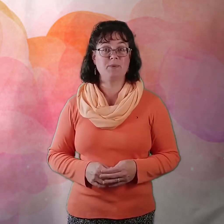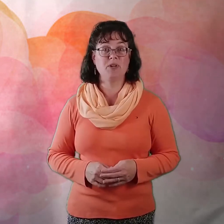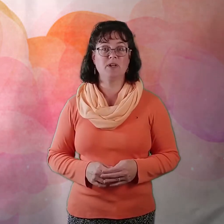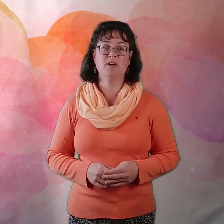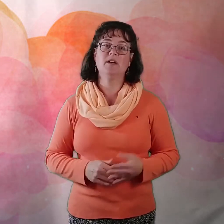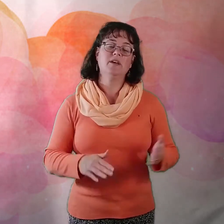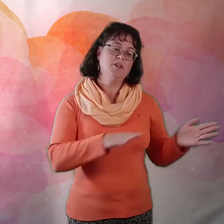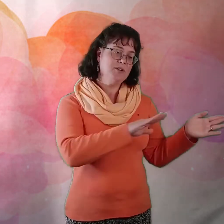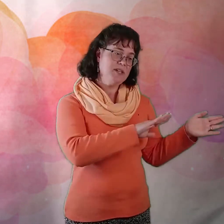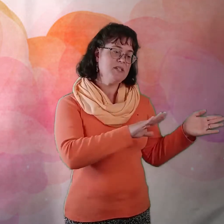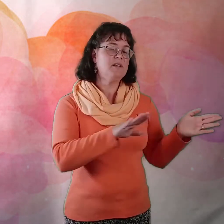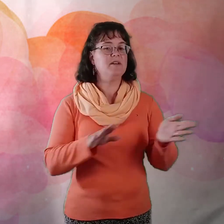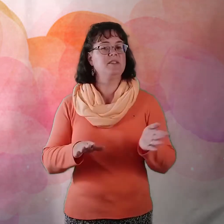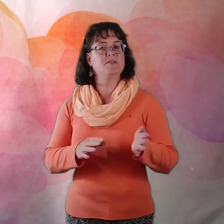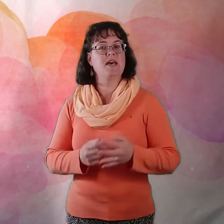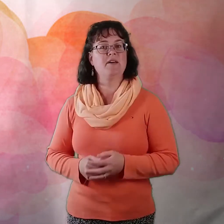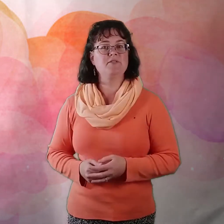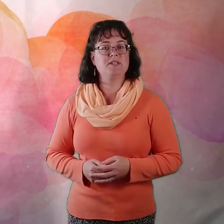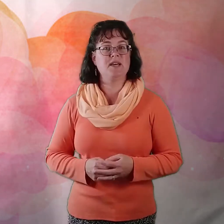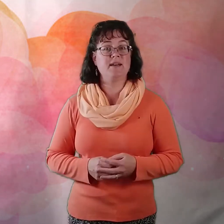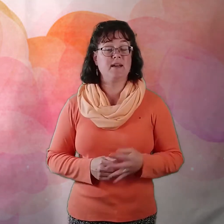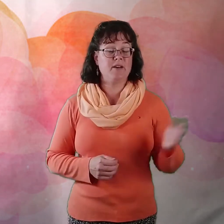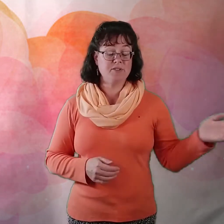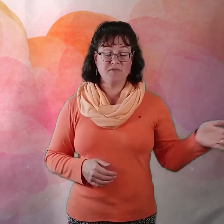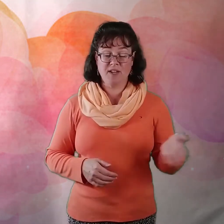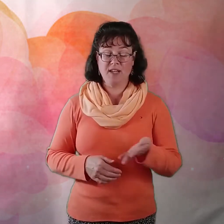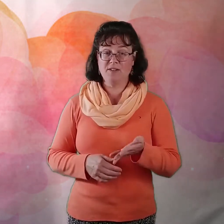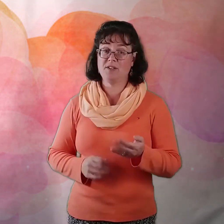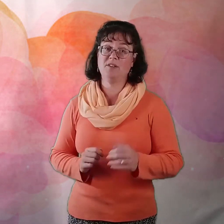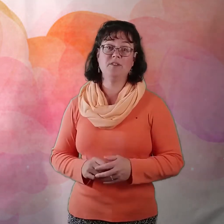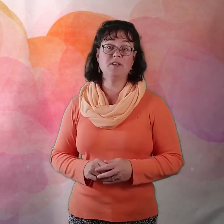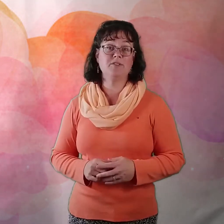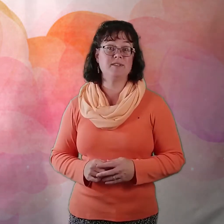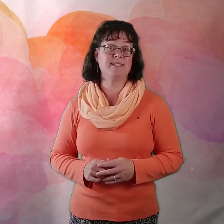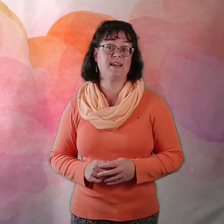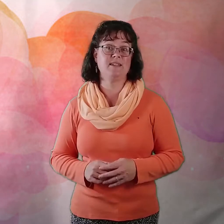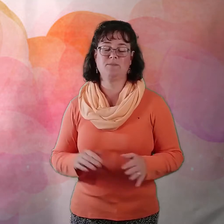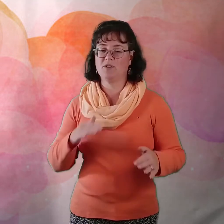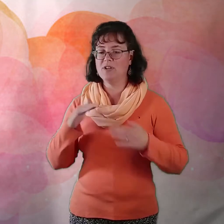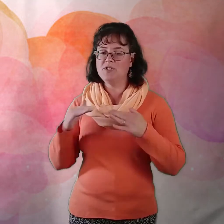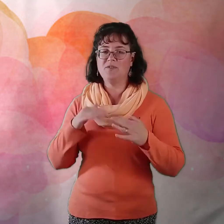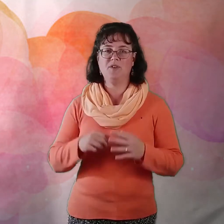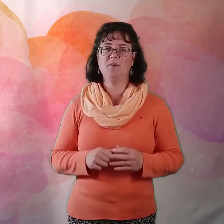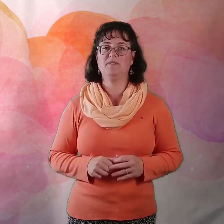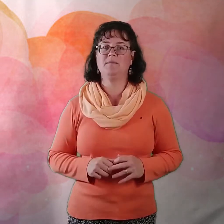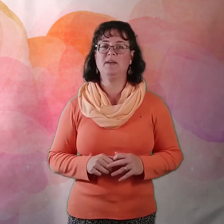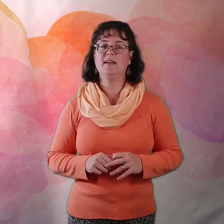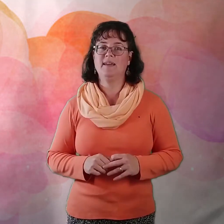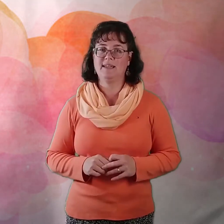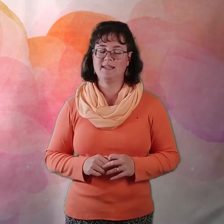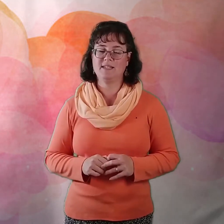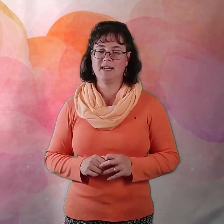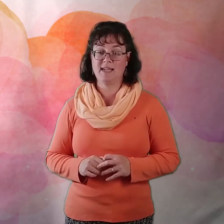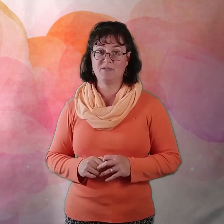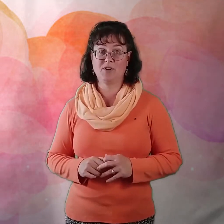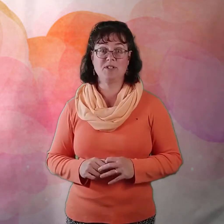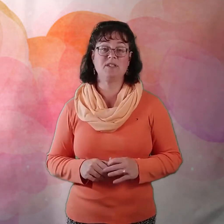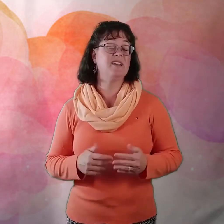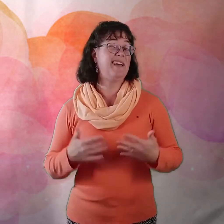Facebook. You'll need to look at those other videos so you can learn the signs. We're going to do a few of them in today's verse, and